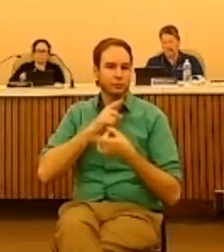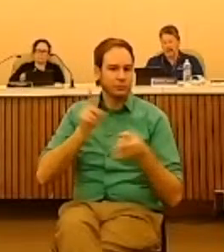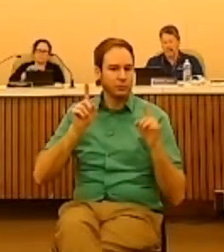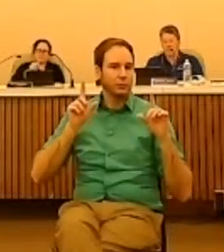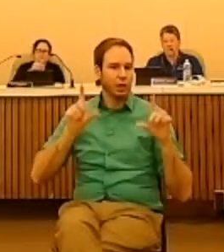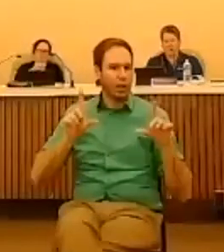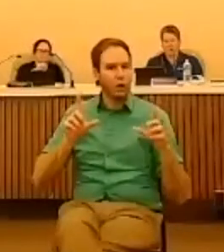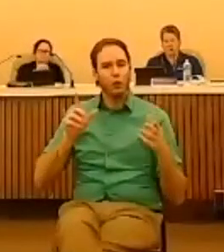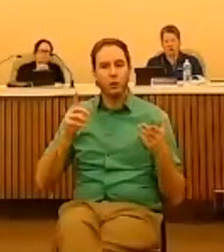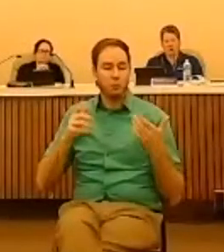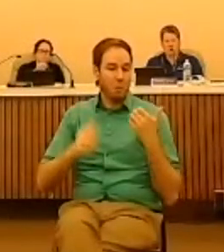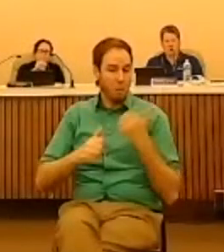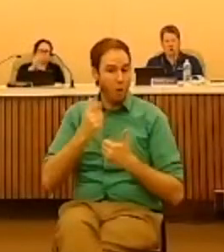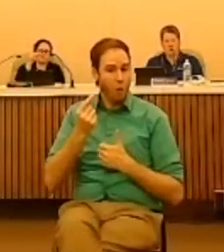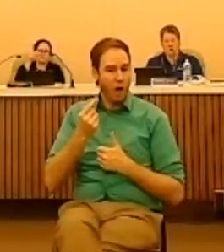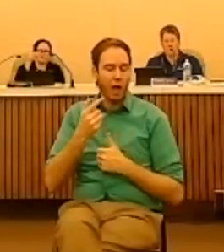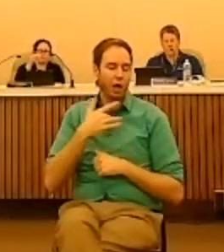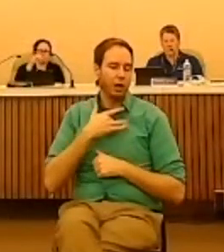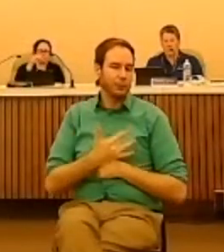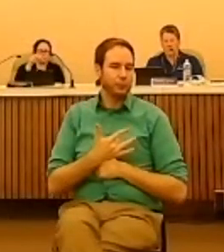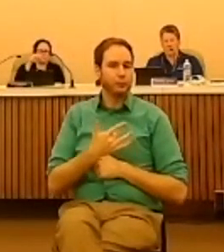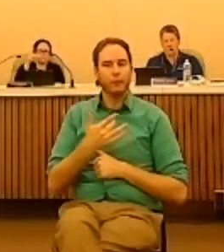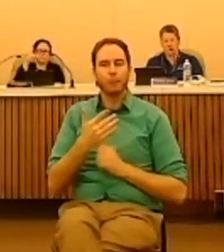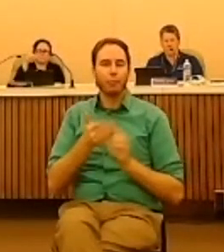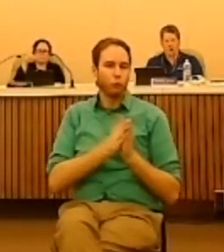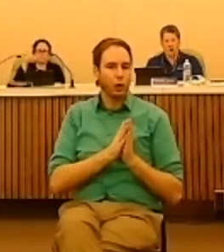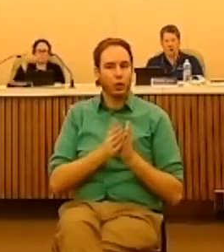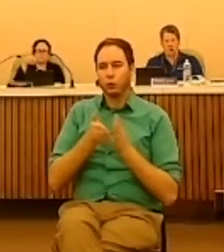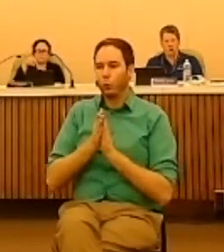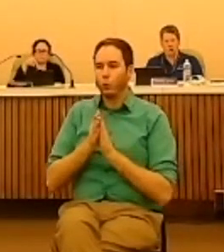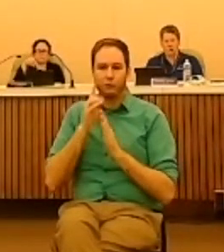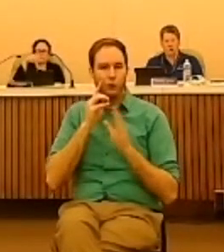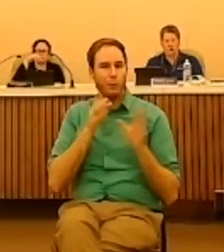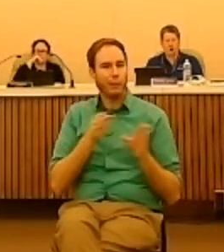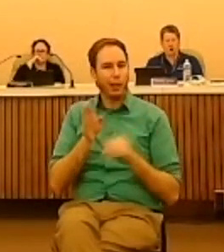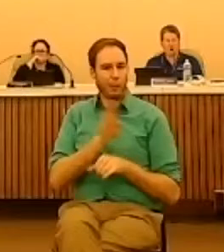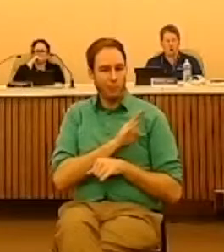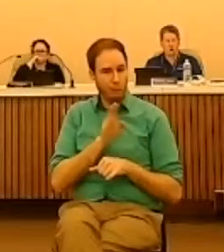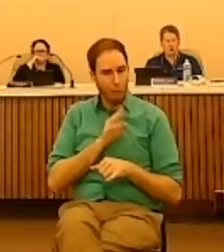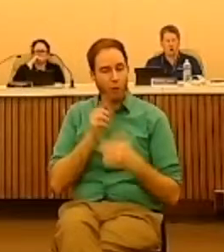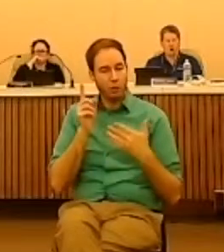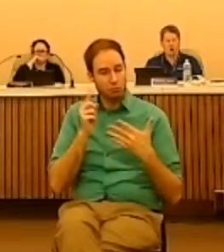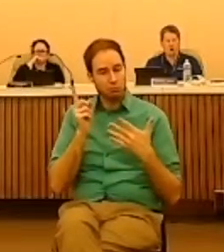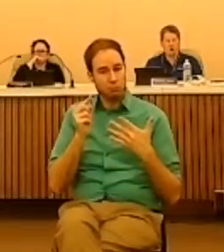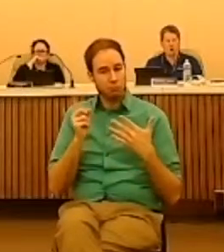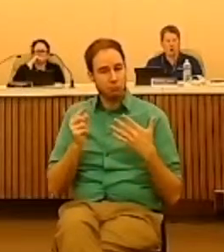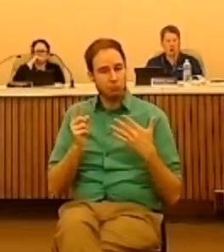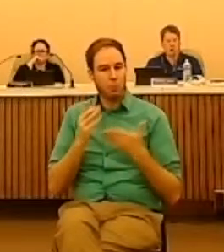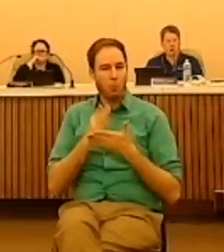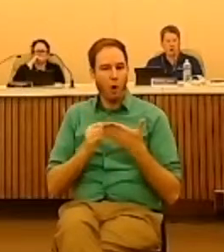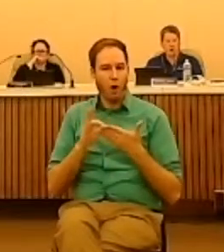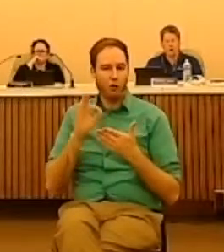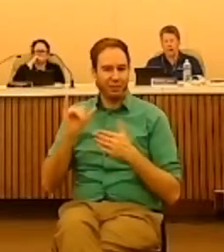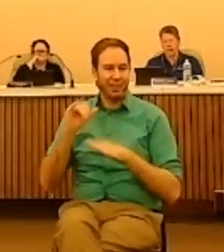because a lot of this is essentially requests to the planning board to address these things as part of the site